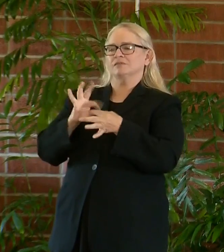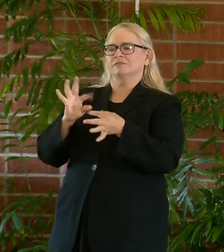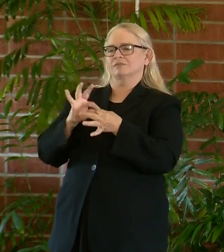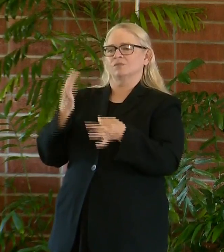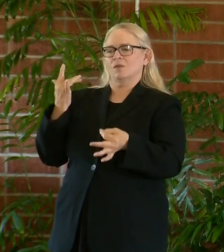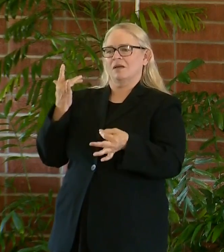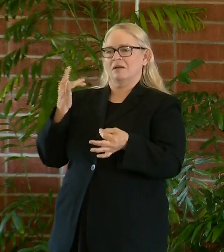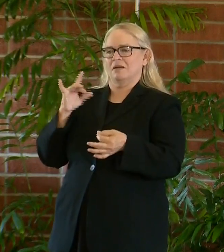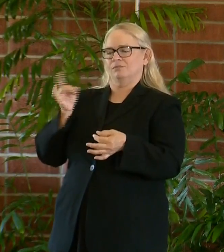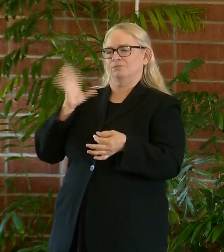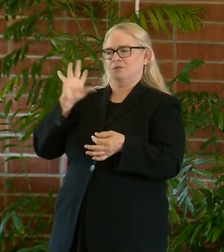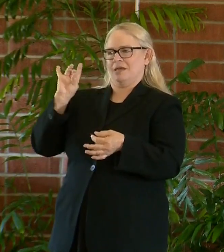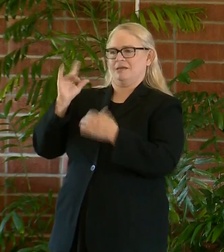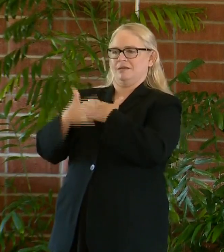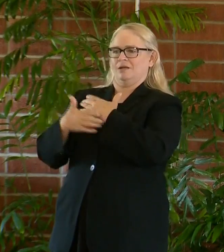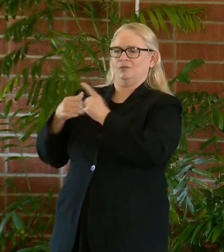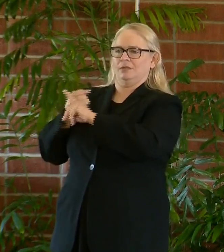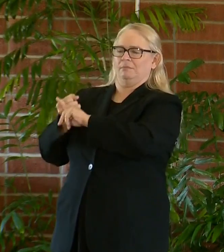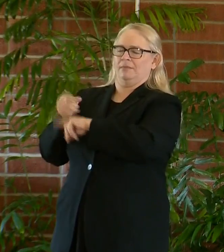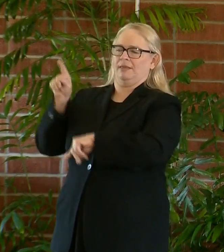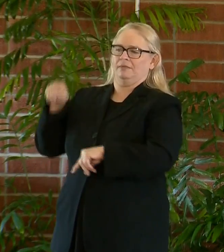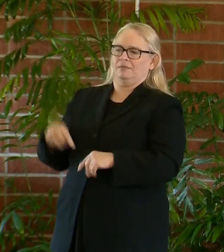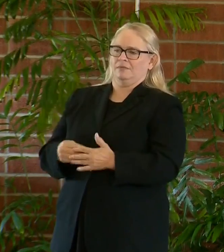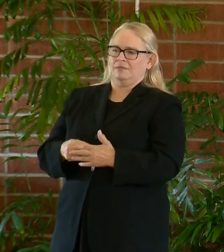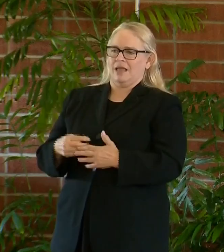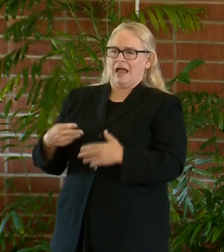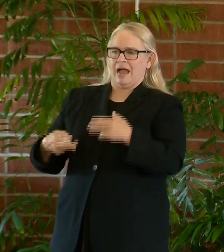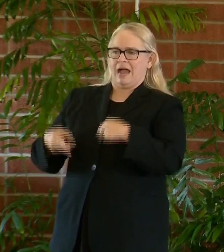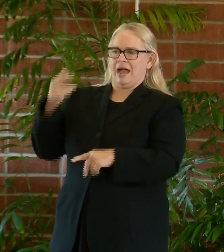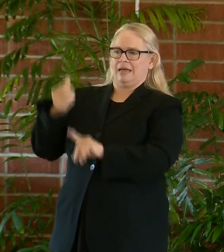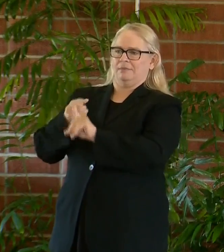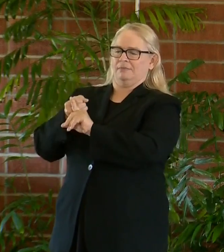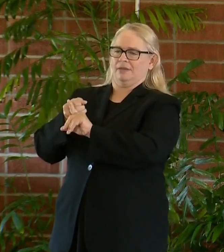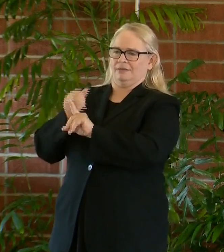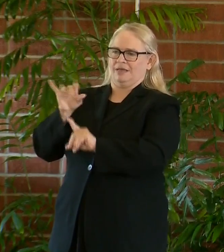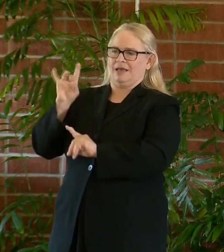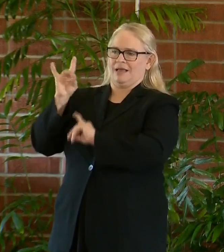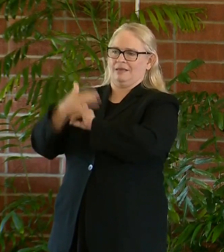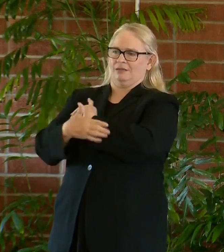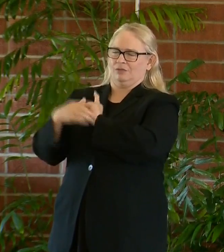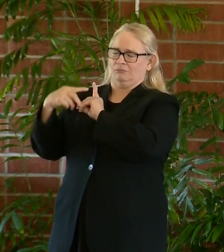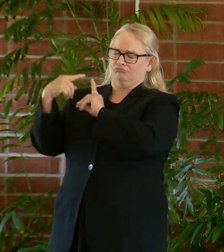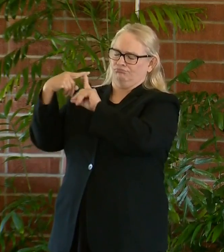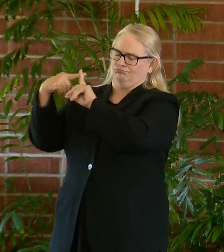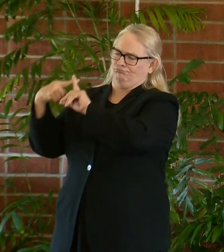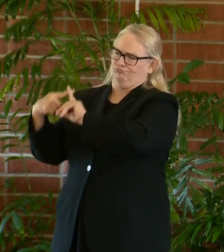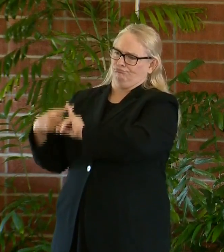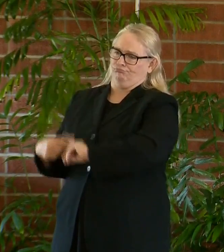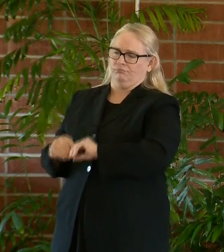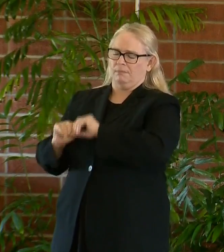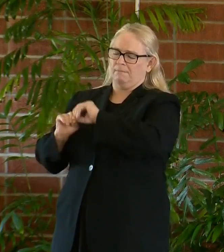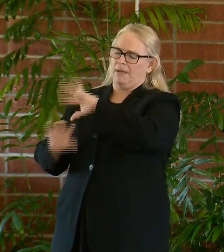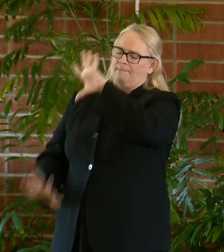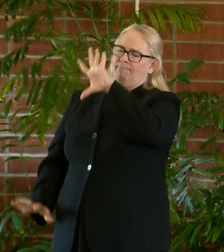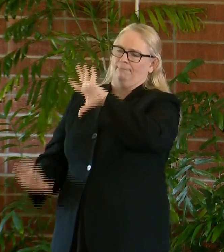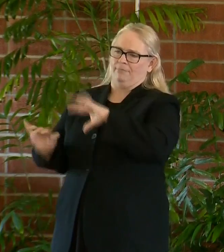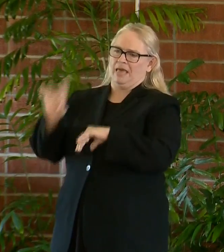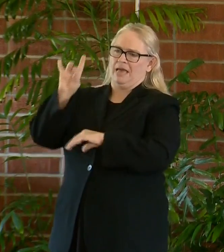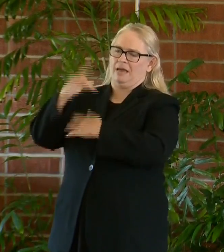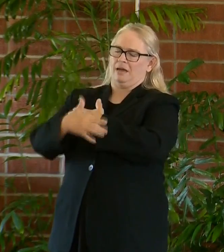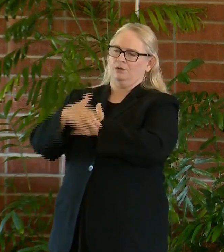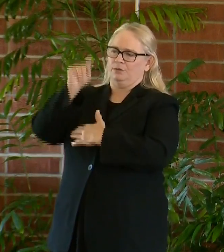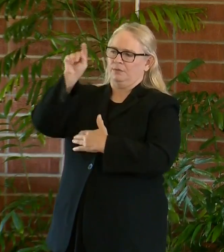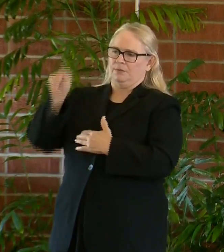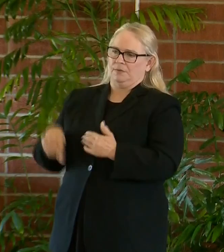top-level, high-level transmission rates, test positivity rates as high as 18% in some of the